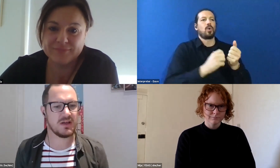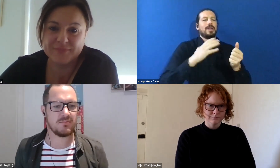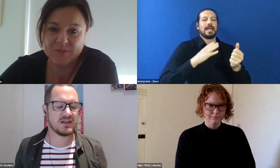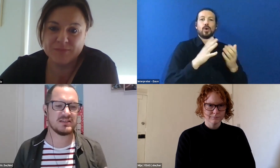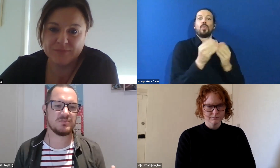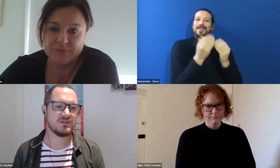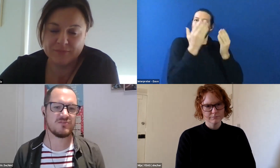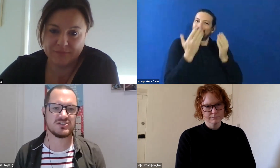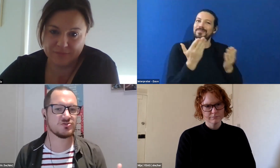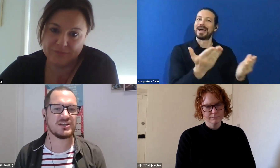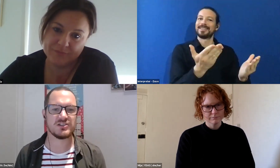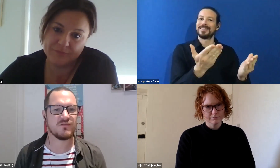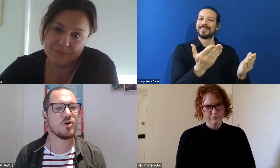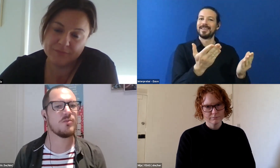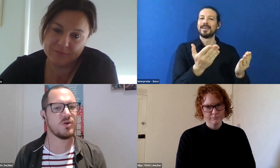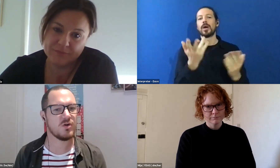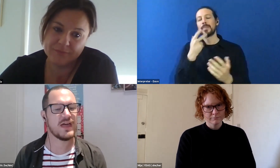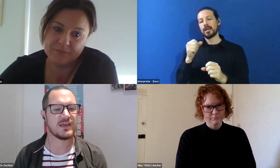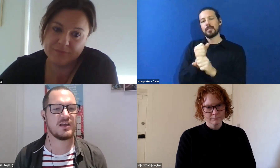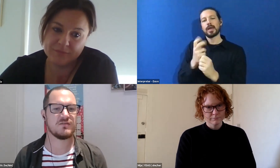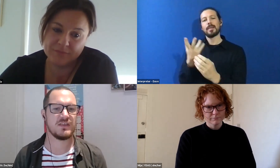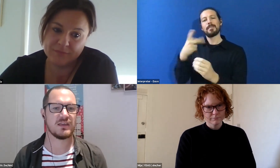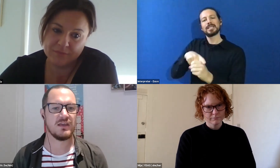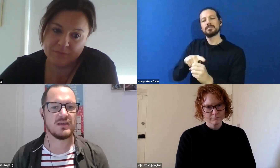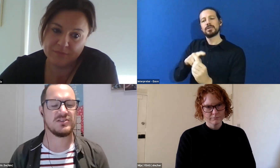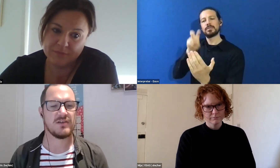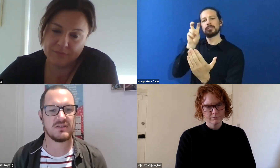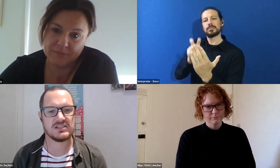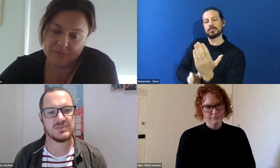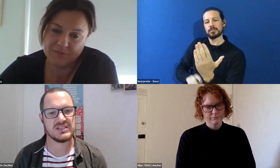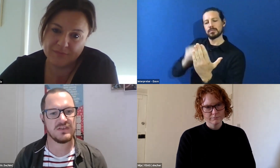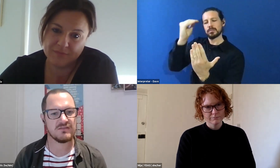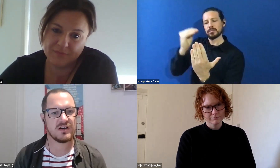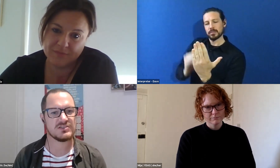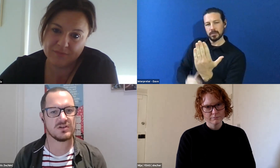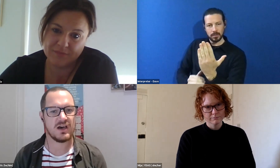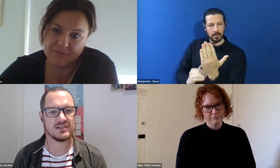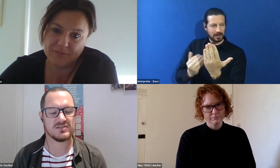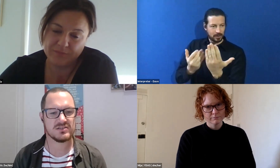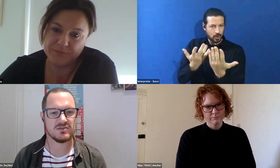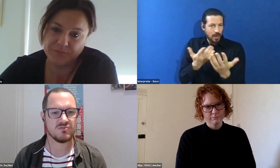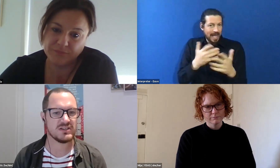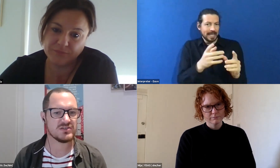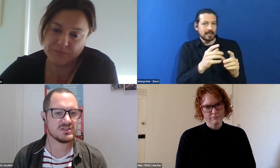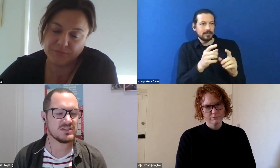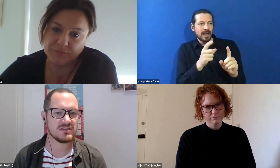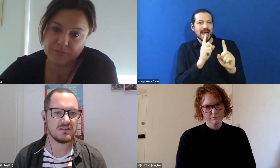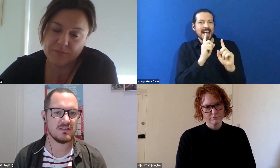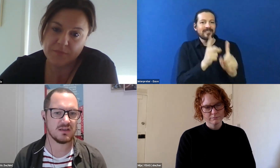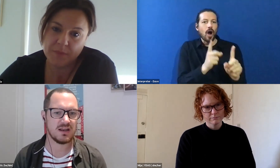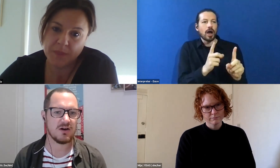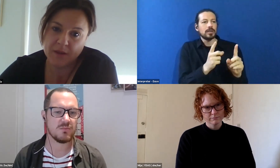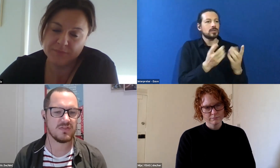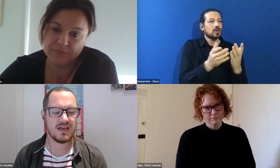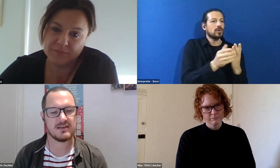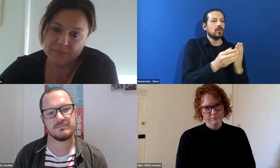creating a participant registration form or that kind of thing, do you have any specific advice or guidance or resources that